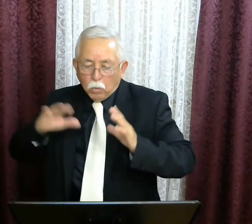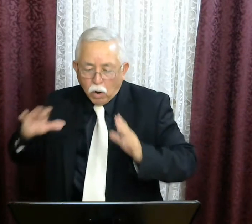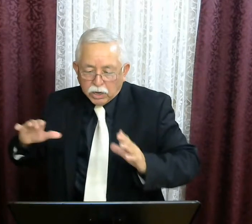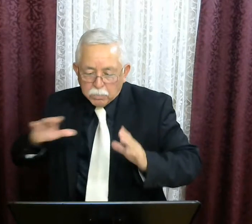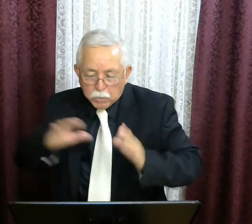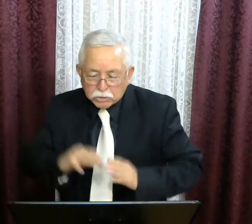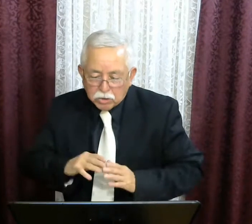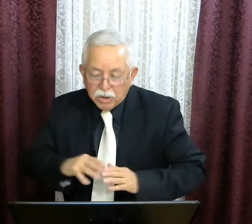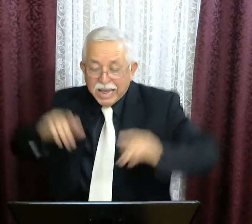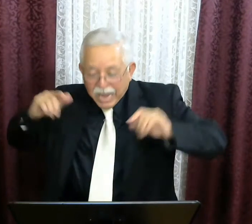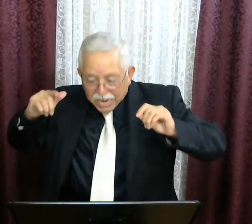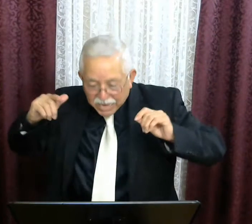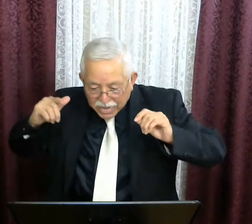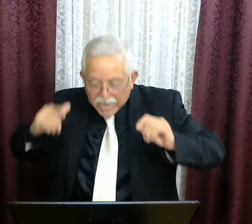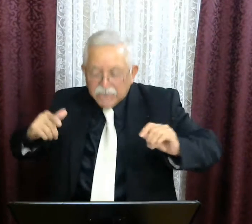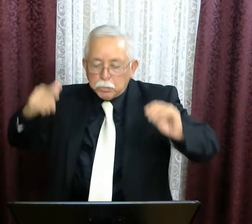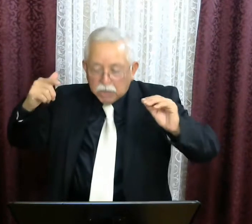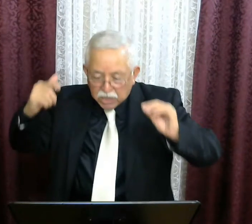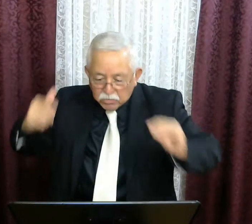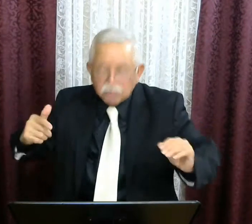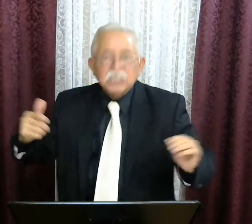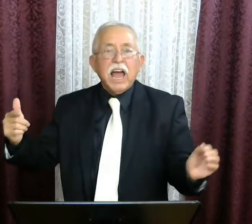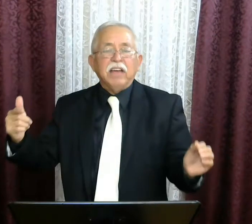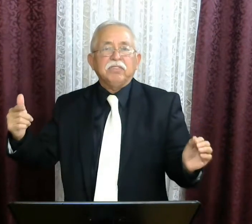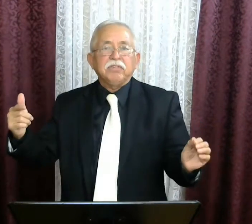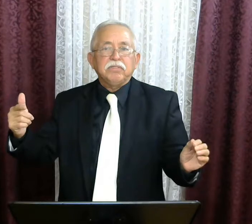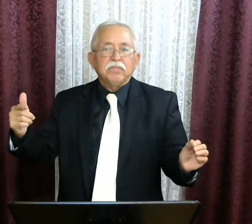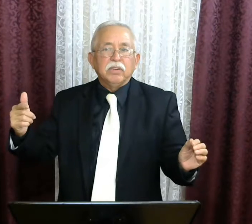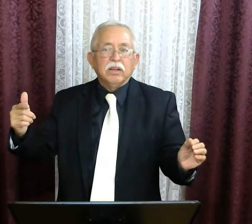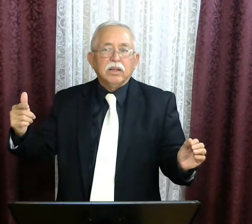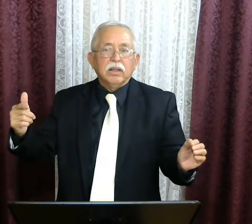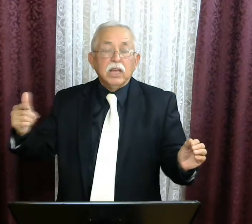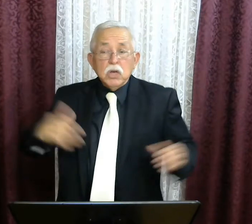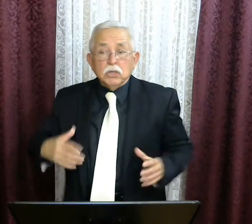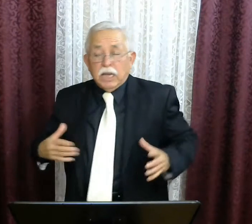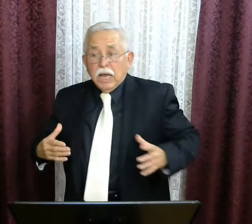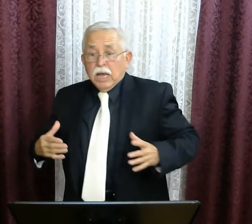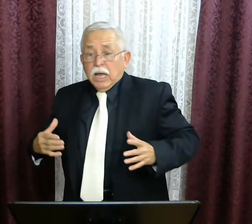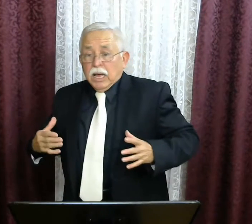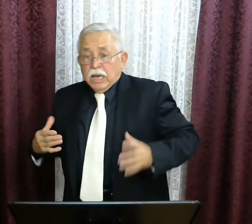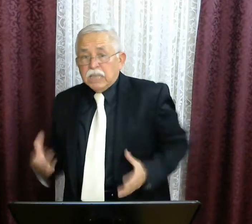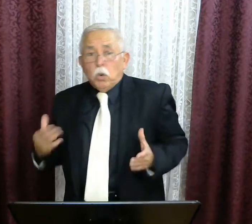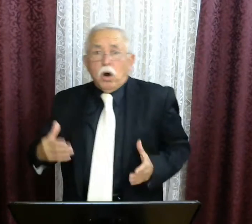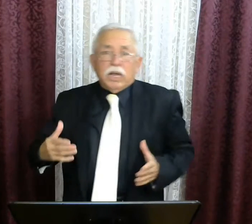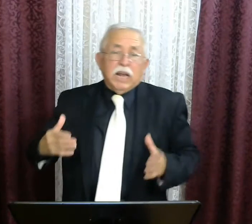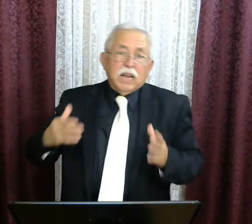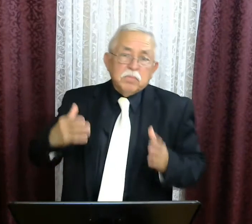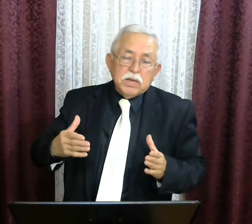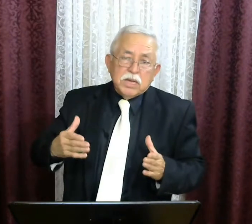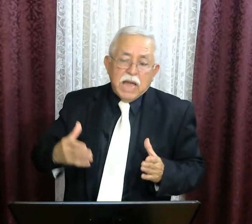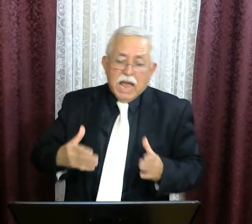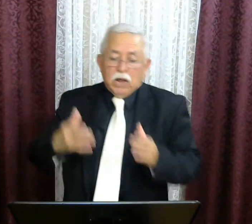working personally in each believer's life. You see, he's working in me and in